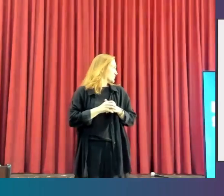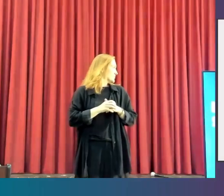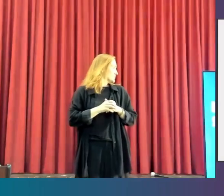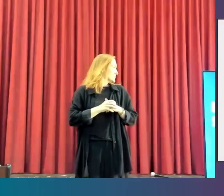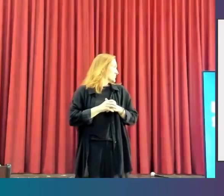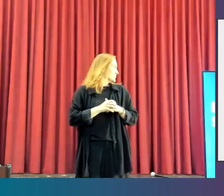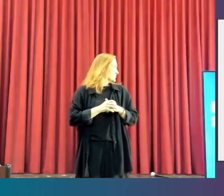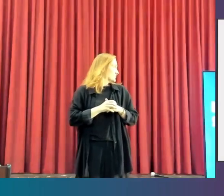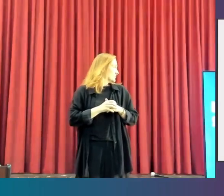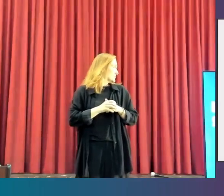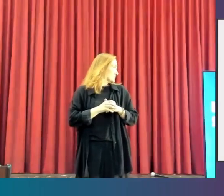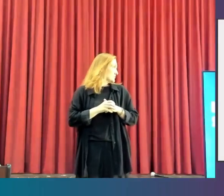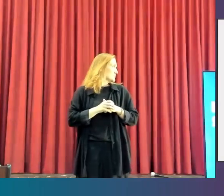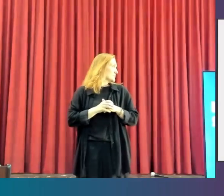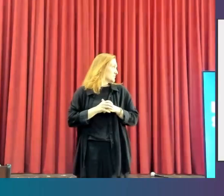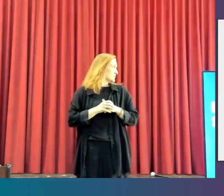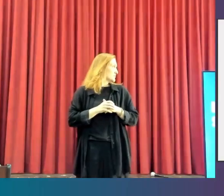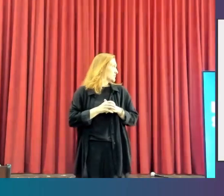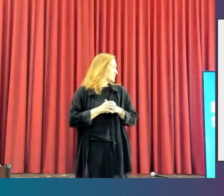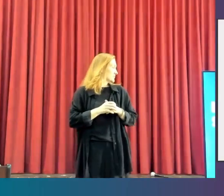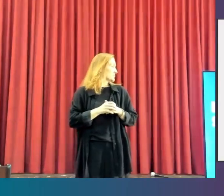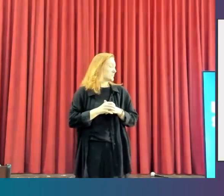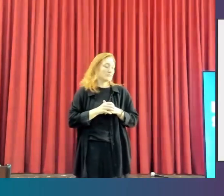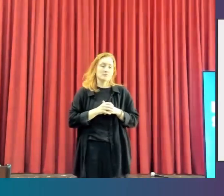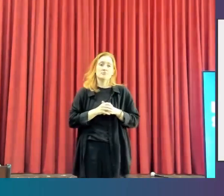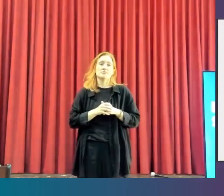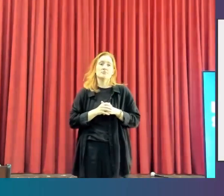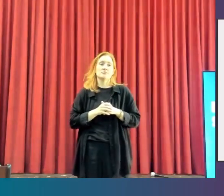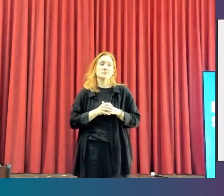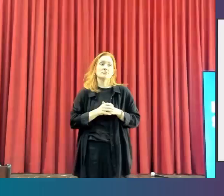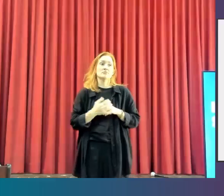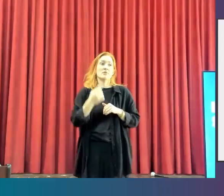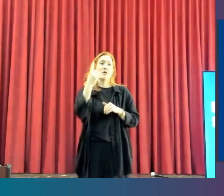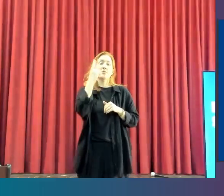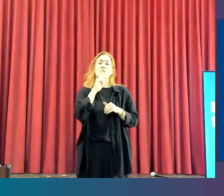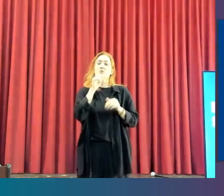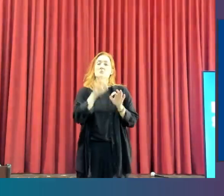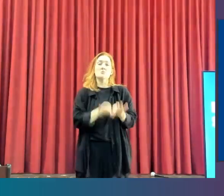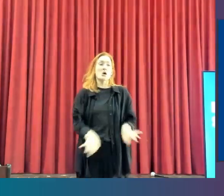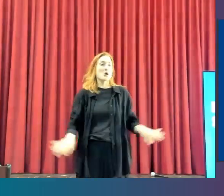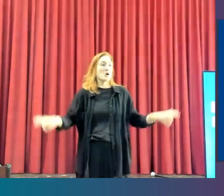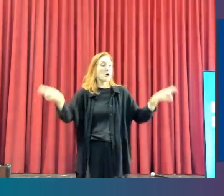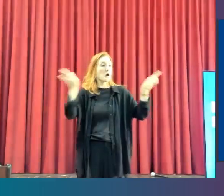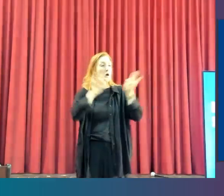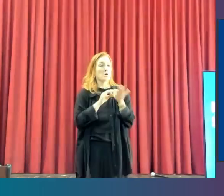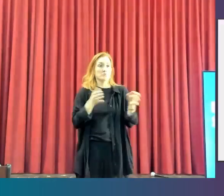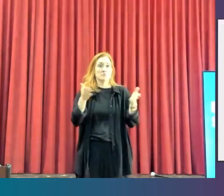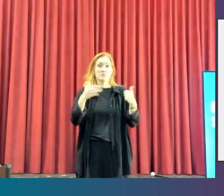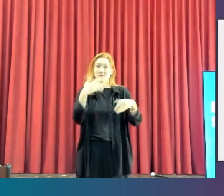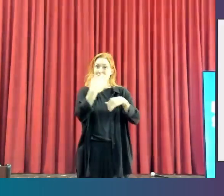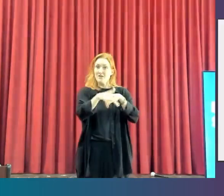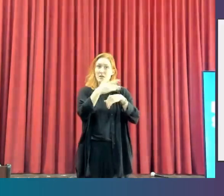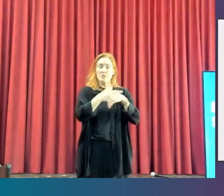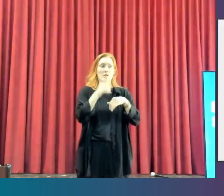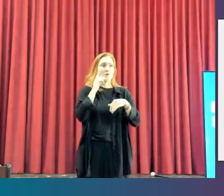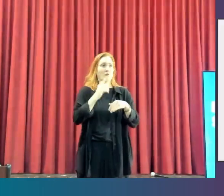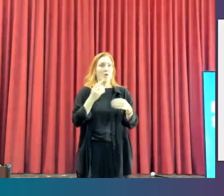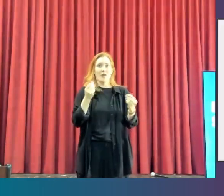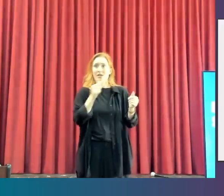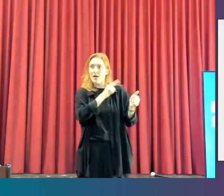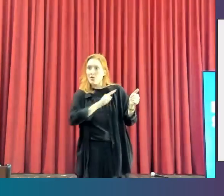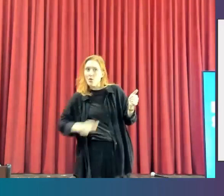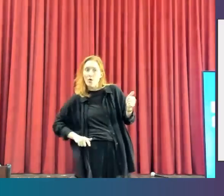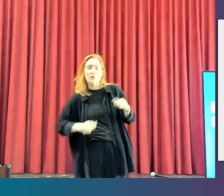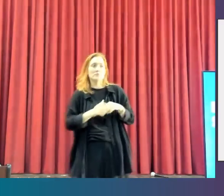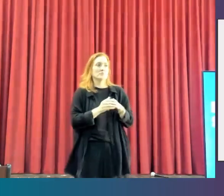And so one of our main services that's really important for tenants, landlords, really anyone with a housing question to